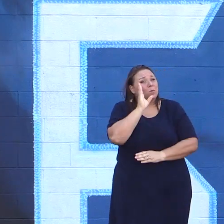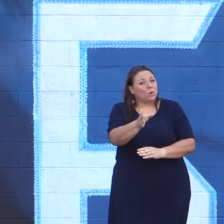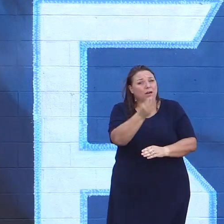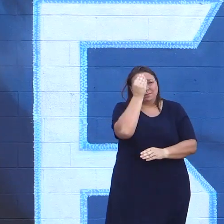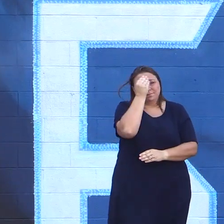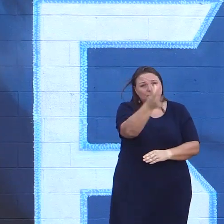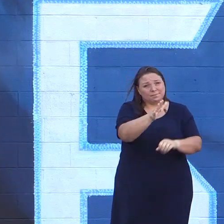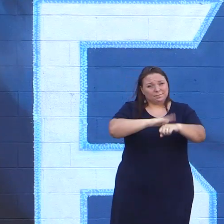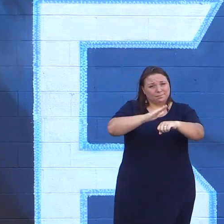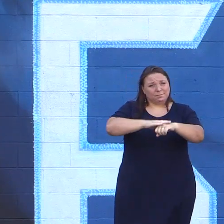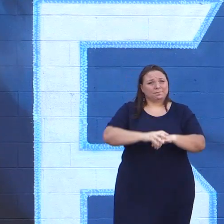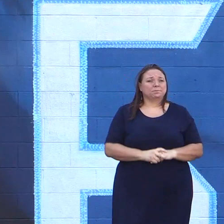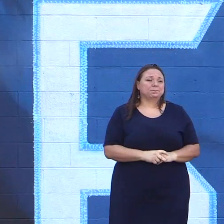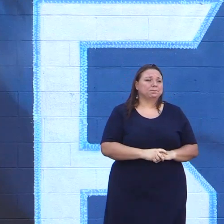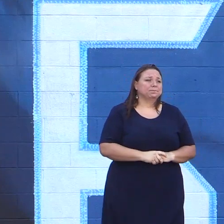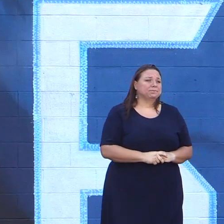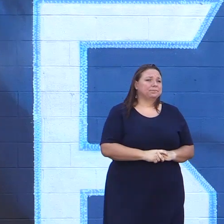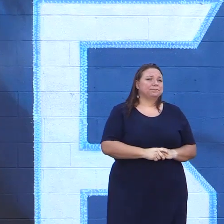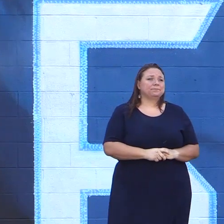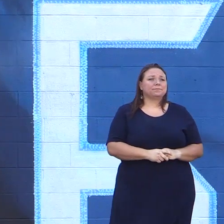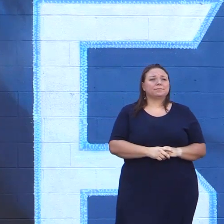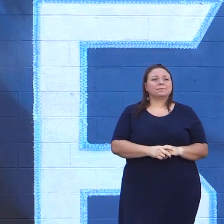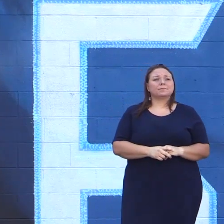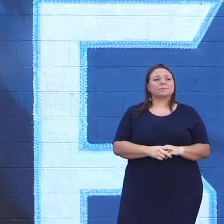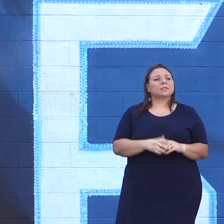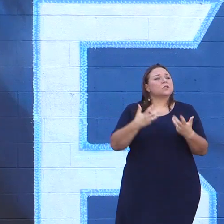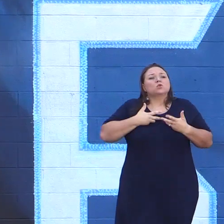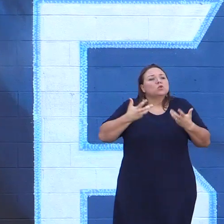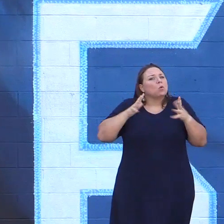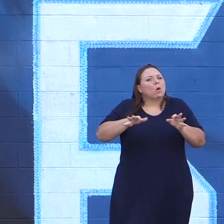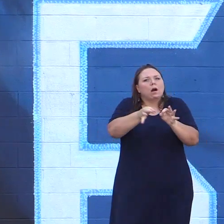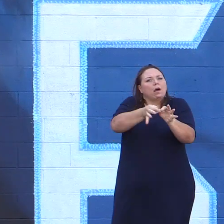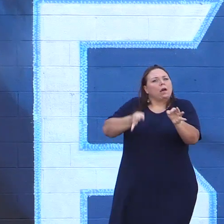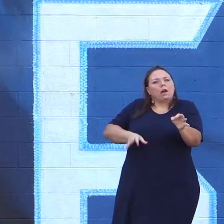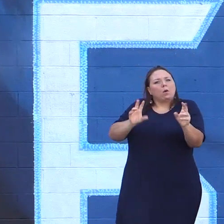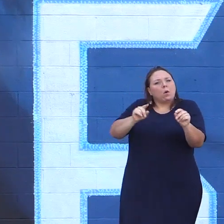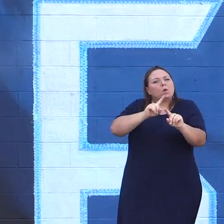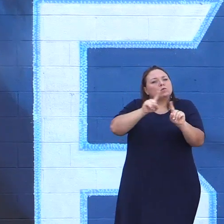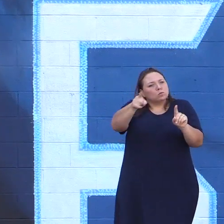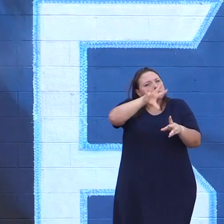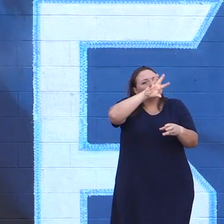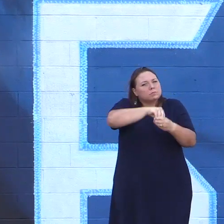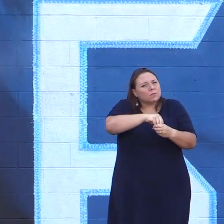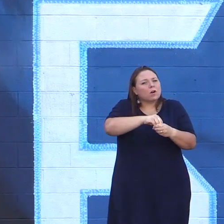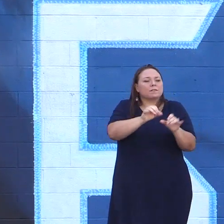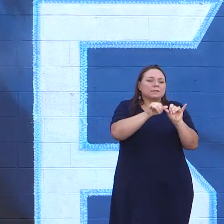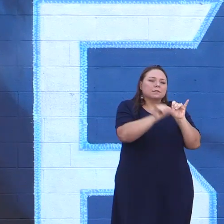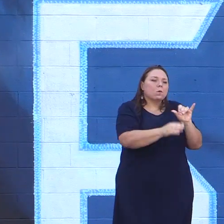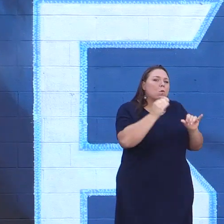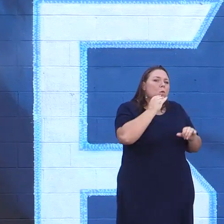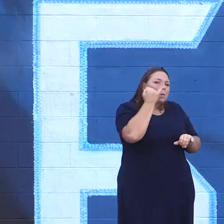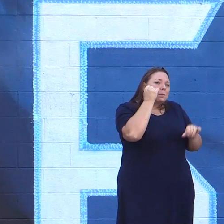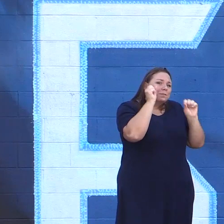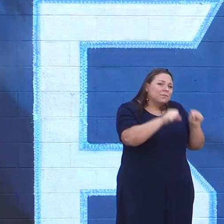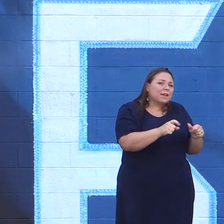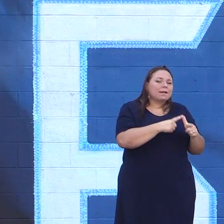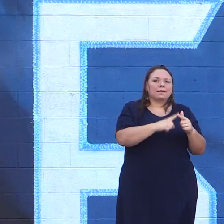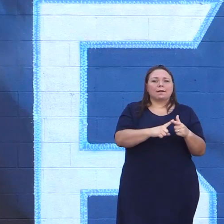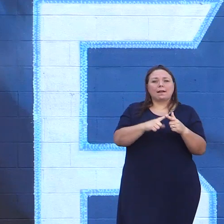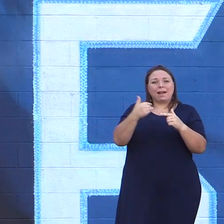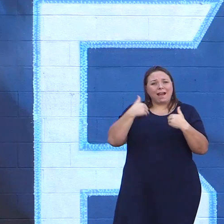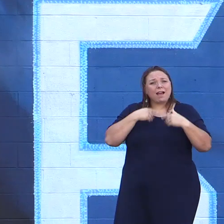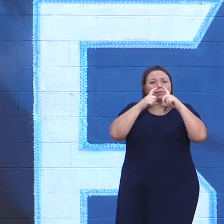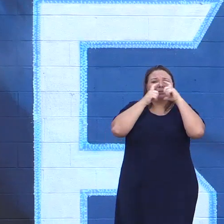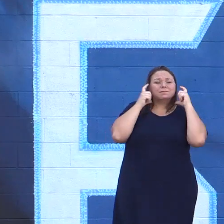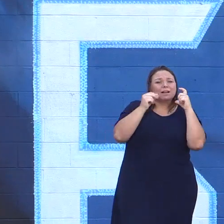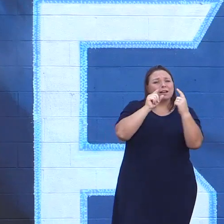back. Now, this is not what we want to do, so please do your part. Stay at home if possible, wear a mask